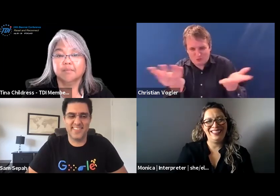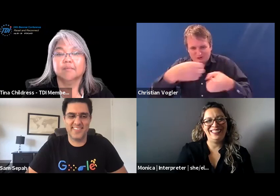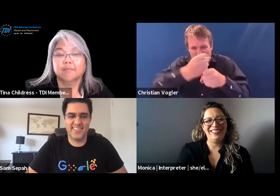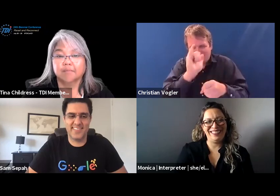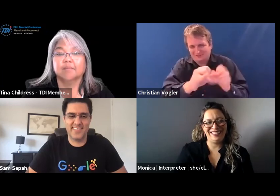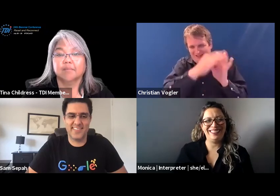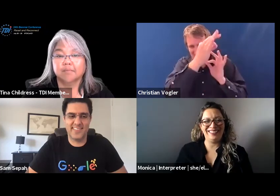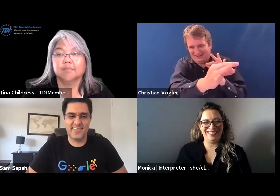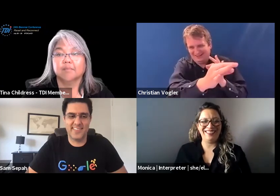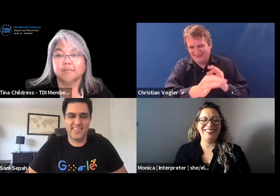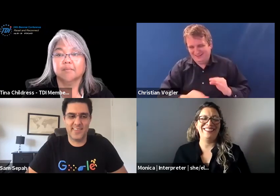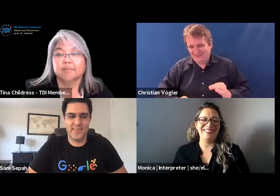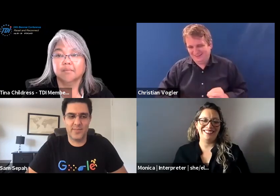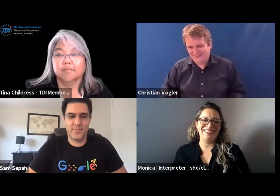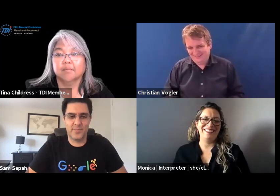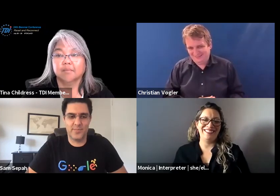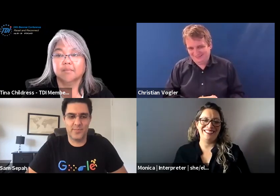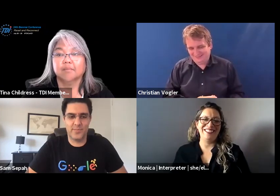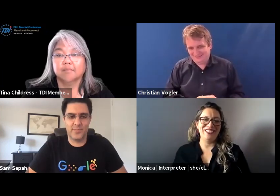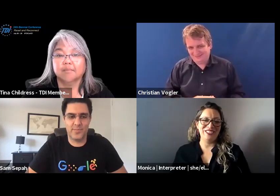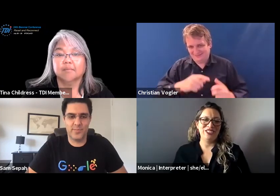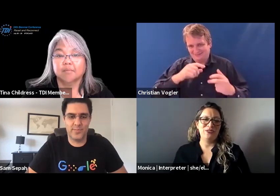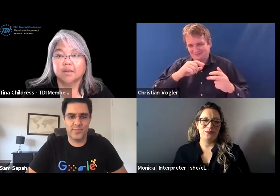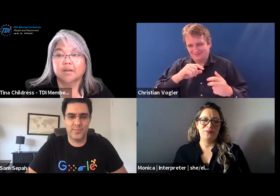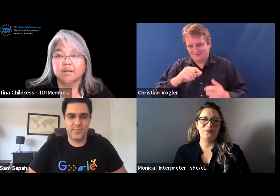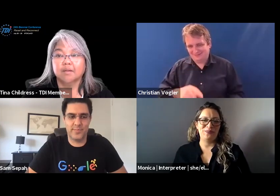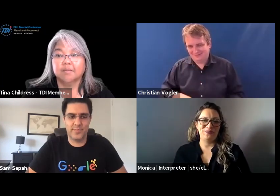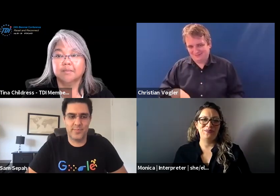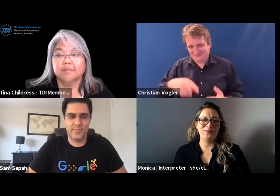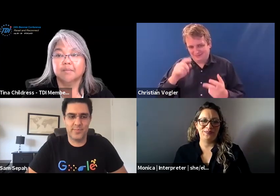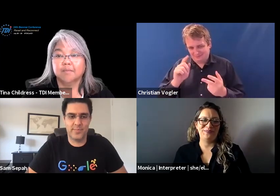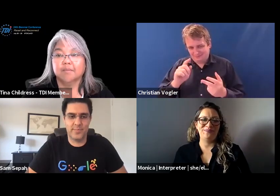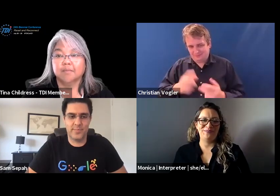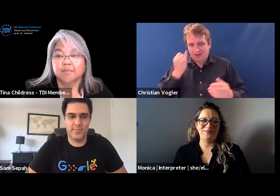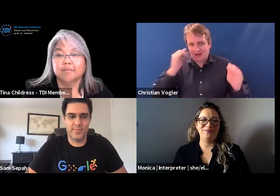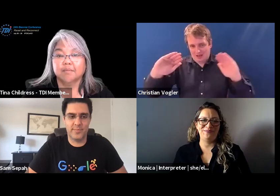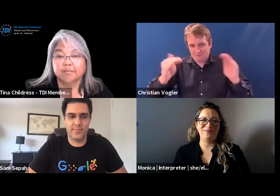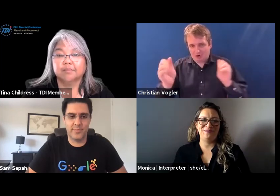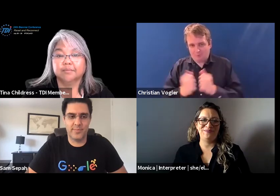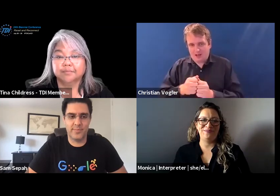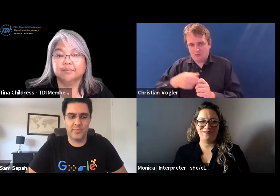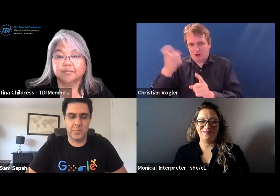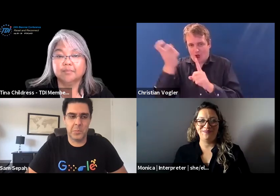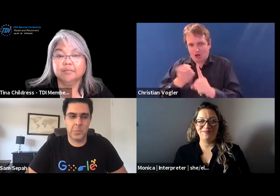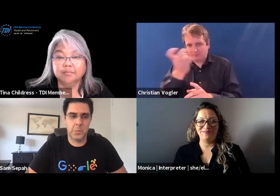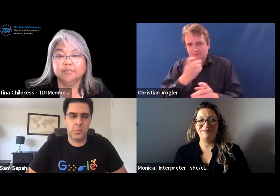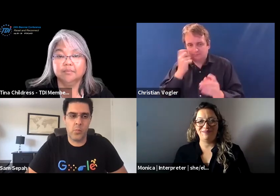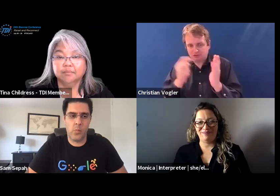and figure it out and manage that delay to be less of an impact